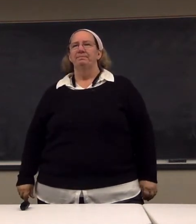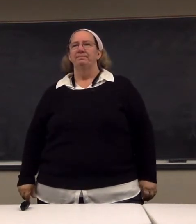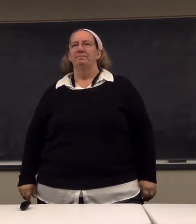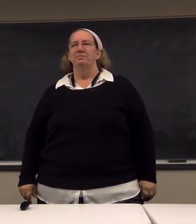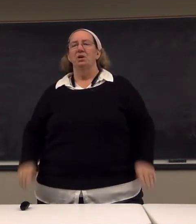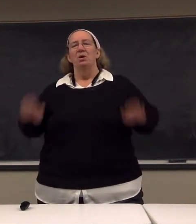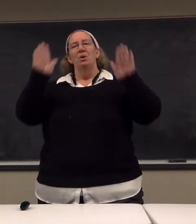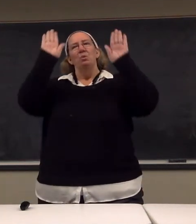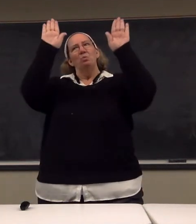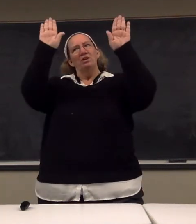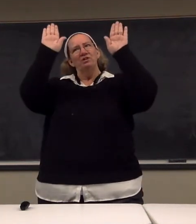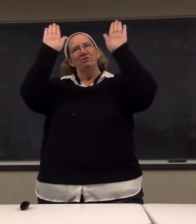Wonderful. Wonderful.